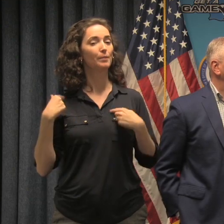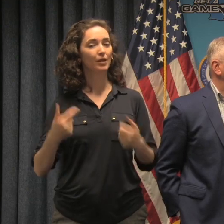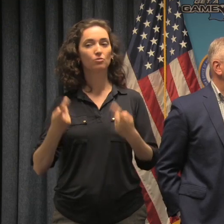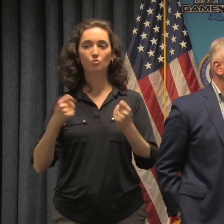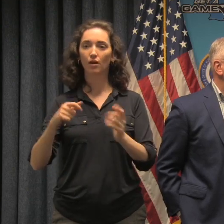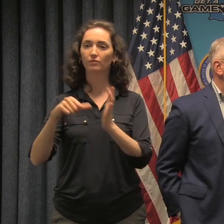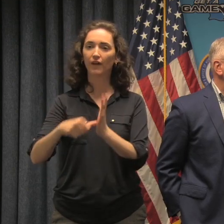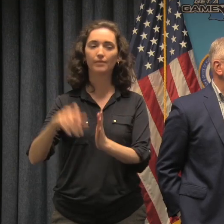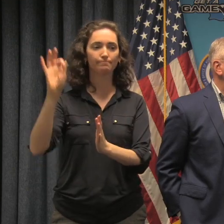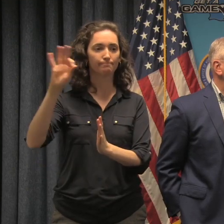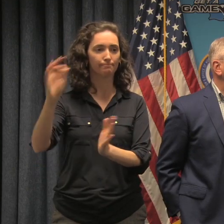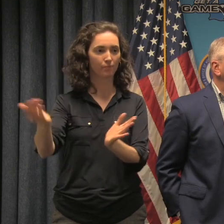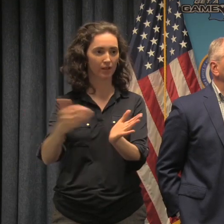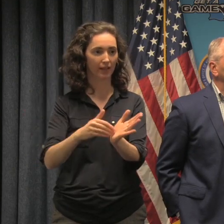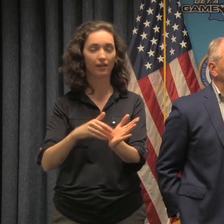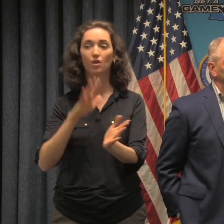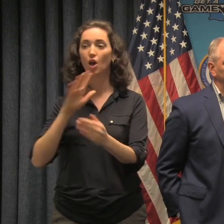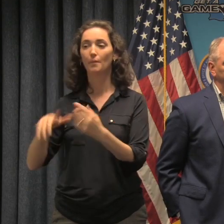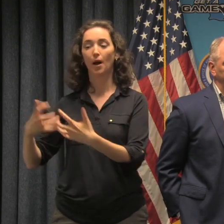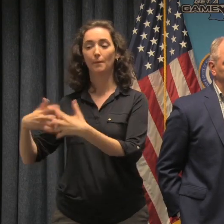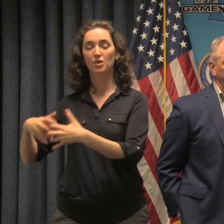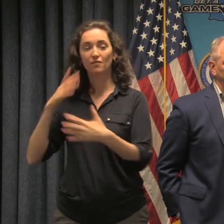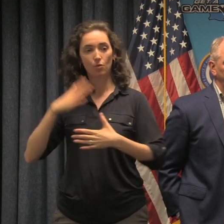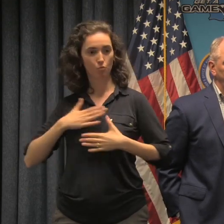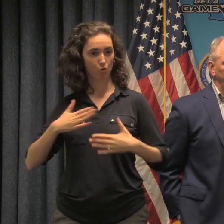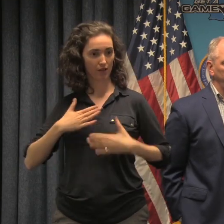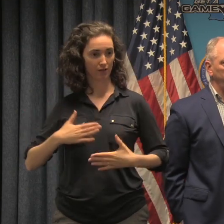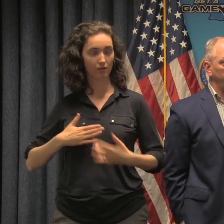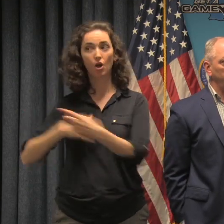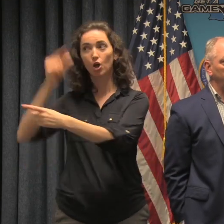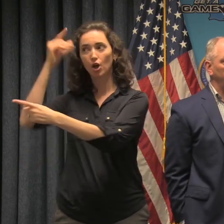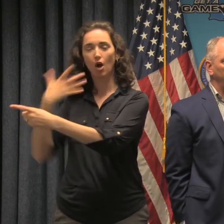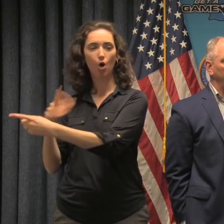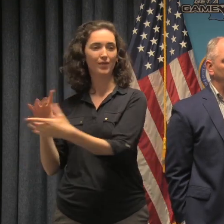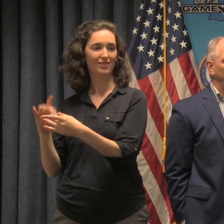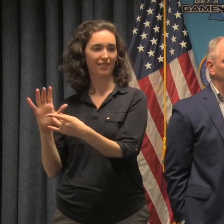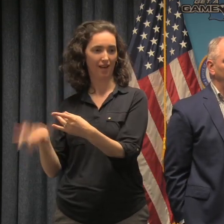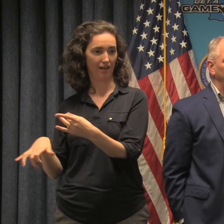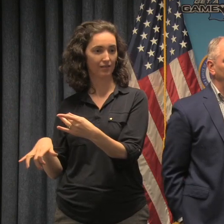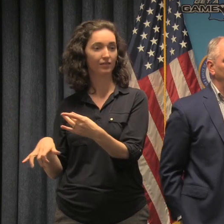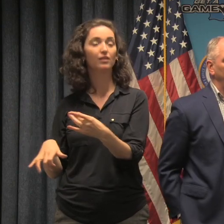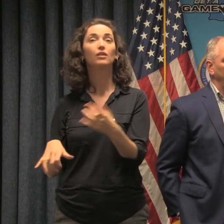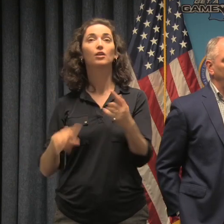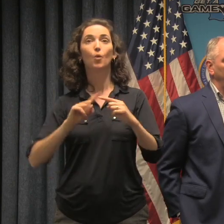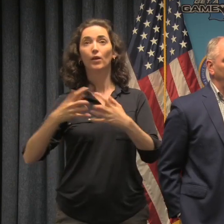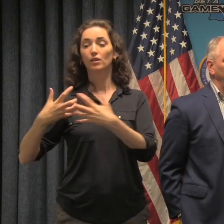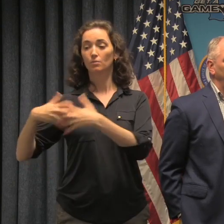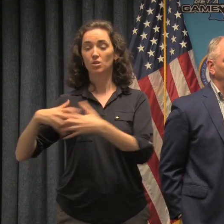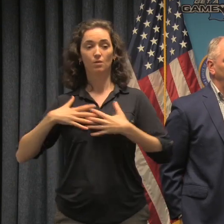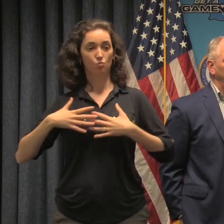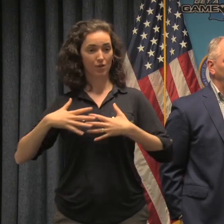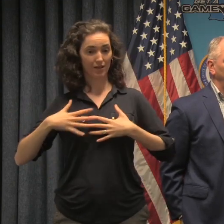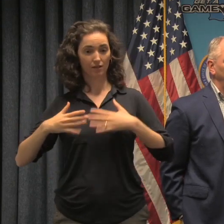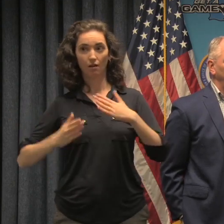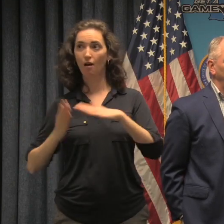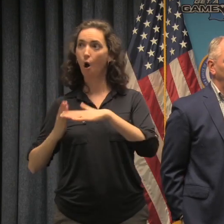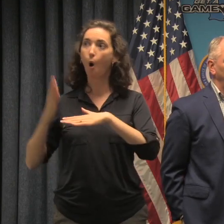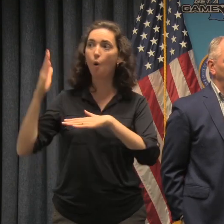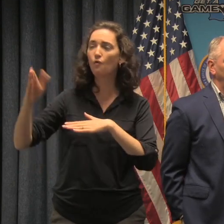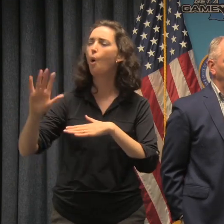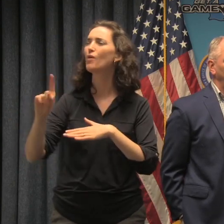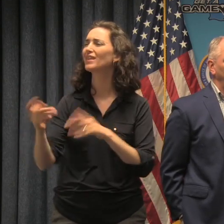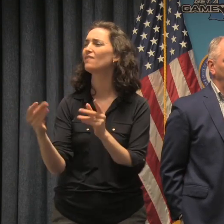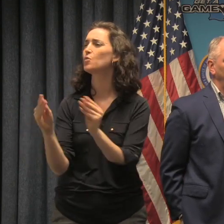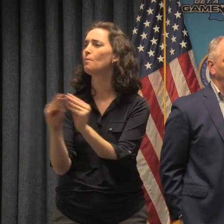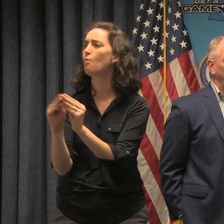as well when we're talking about things like ventilators, and the governor has said this. It's not just that when we exceed ventilators, we need a few more and then we're good. It's